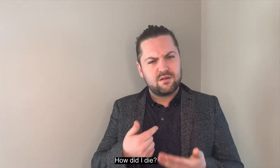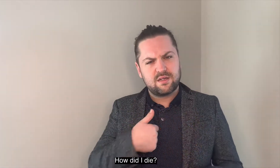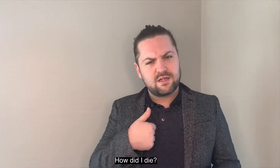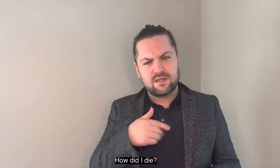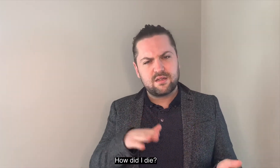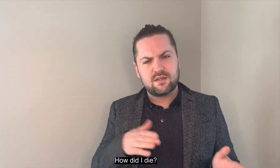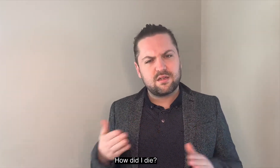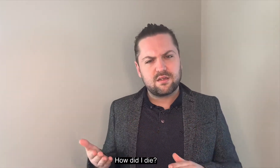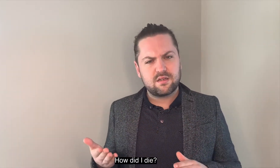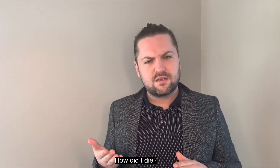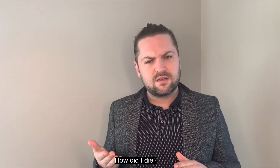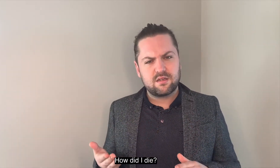did I die?